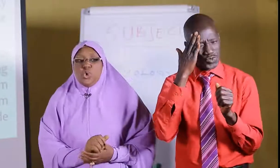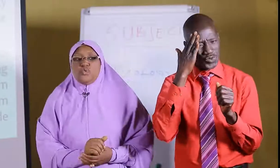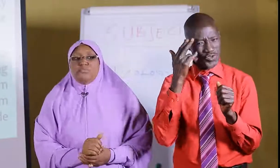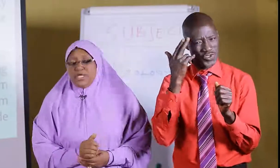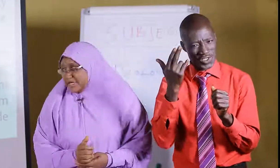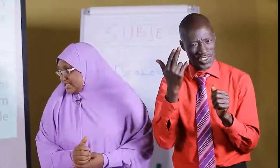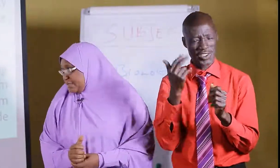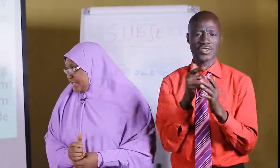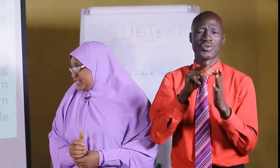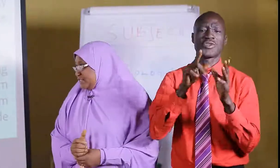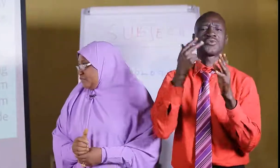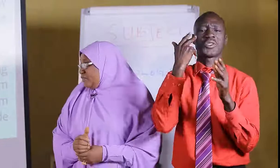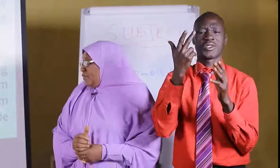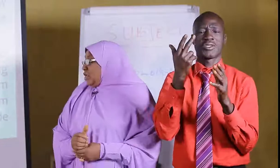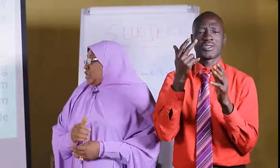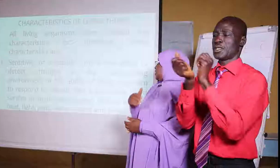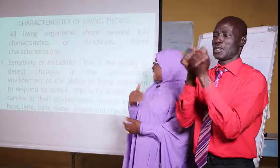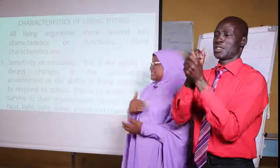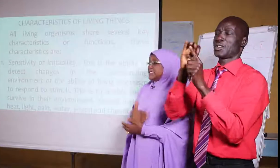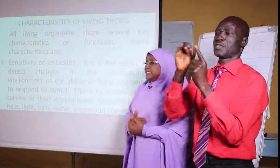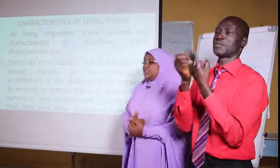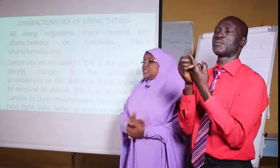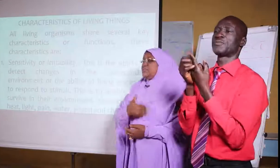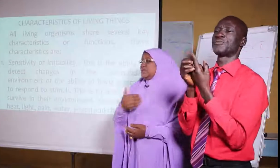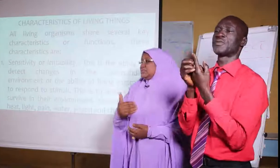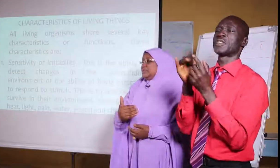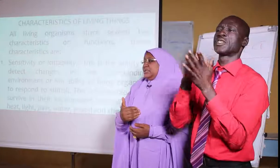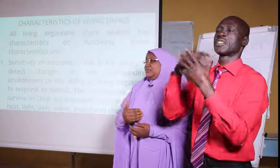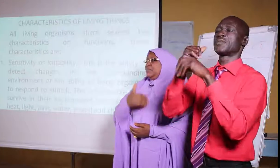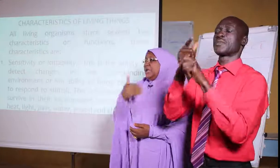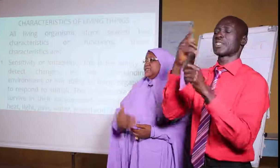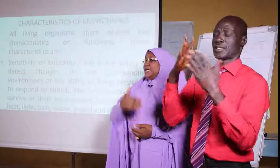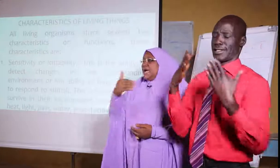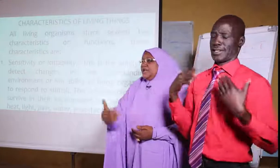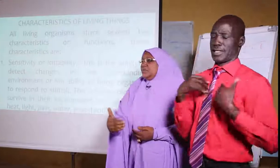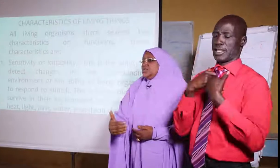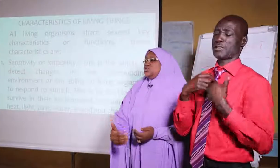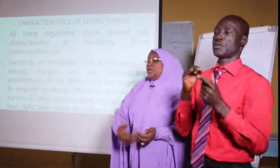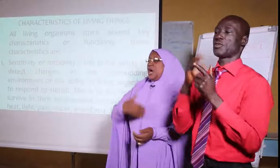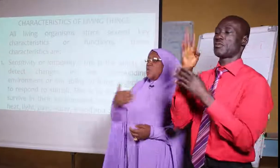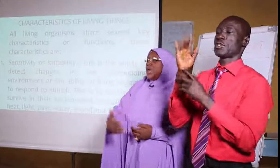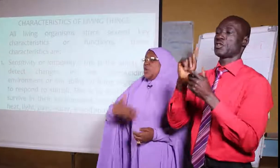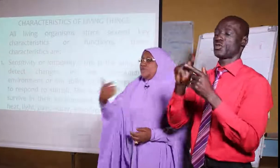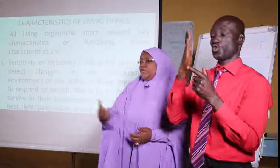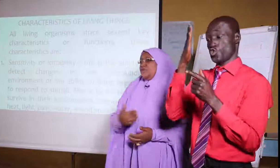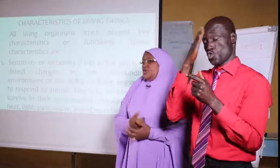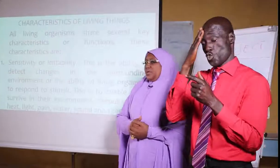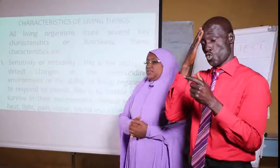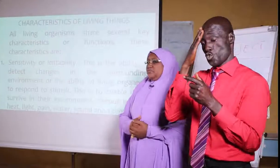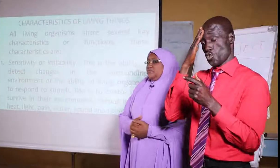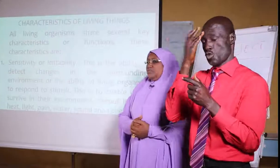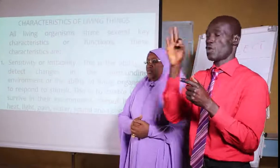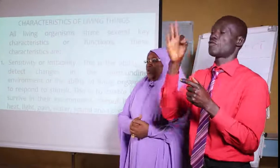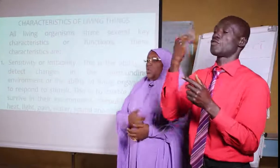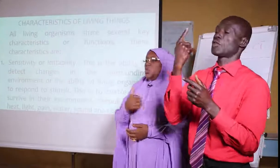sensitivity or irritability. That sensitivity makes the plant and the animals to be aware of the